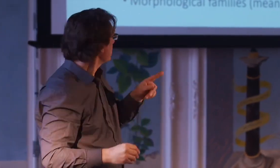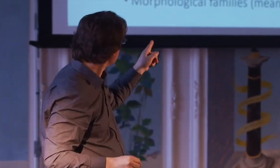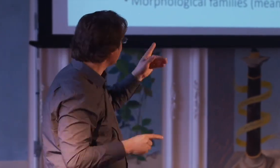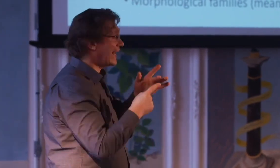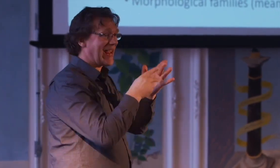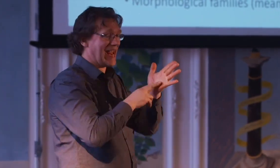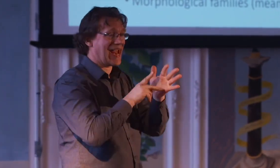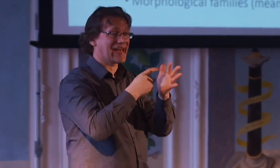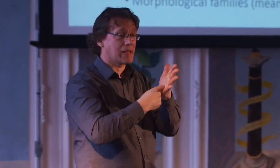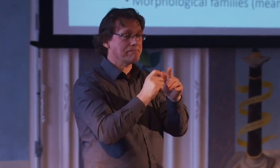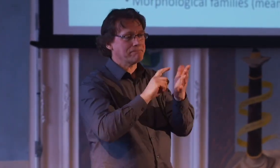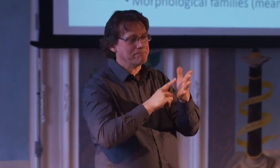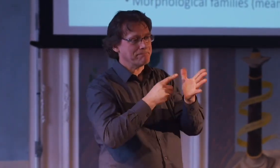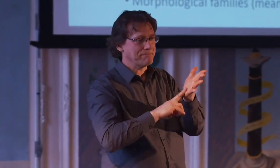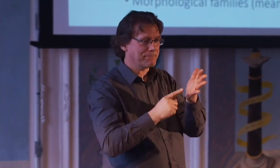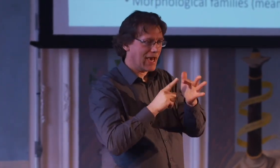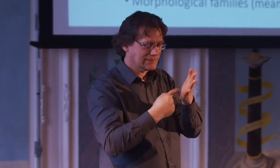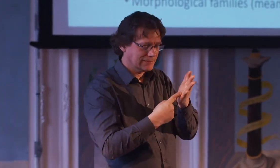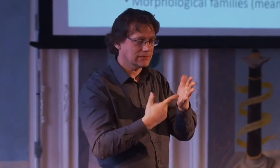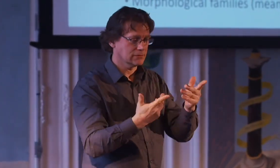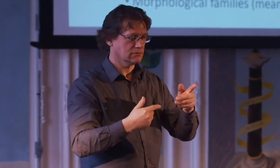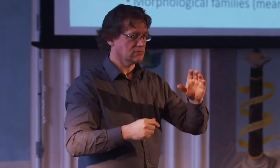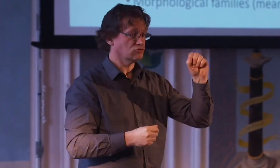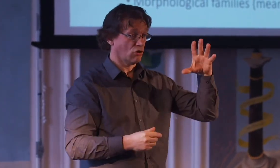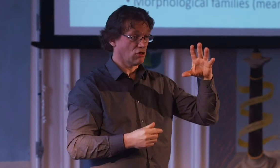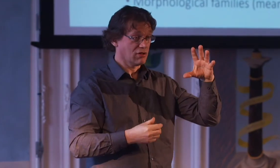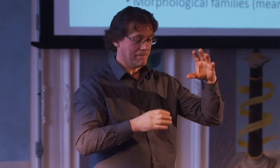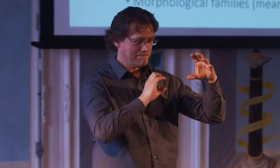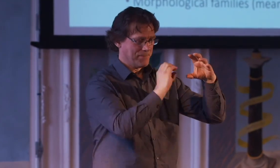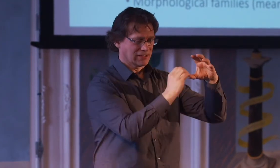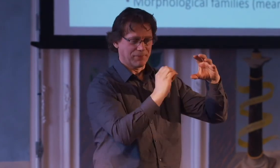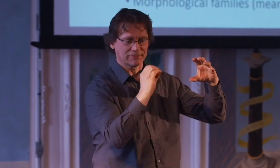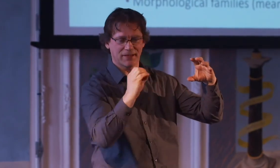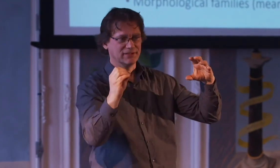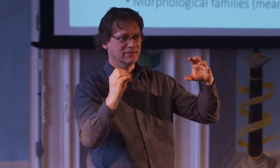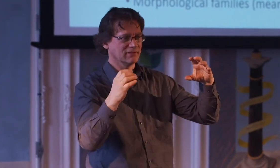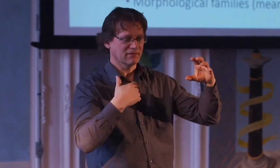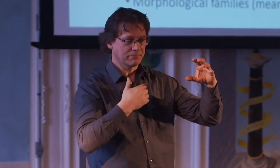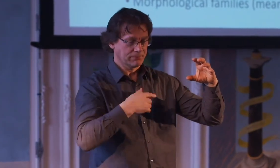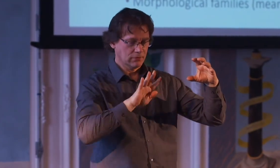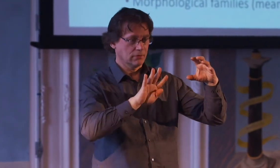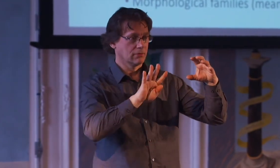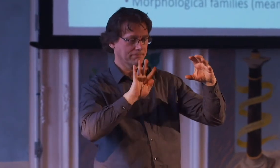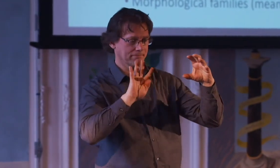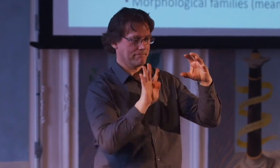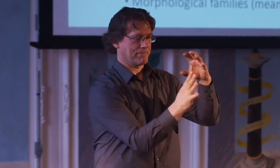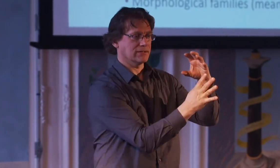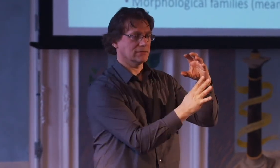of the inner planets, for example. So for inner planets, we simplify that, and it would be sun and 4 planets, but